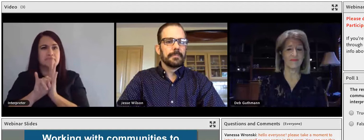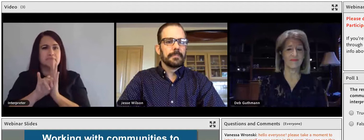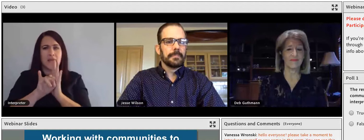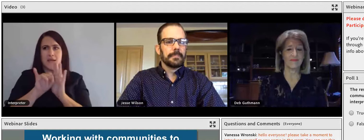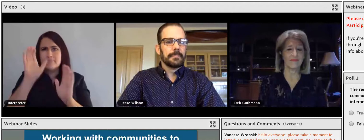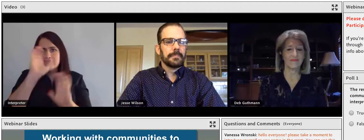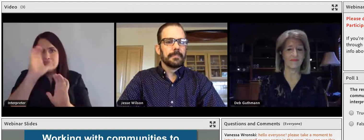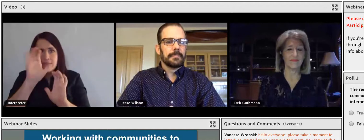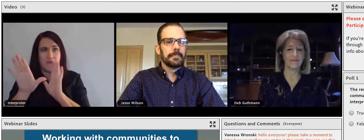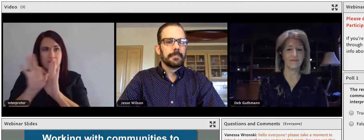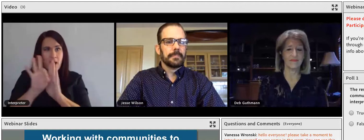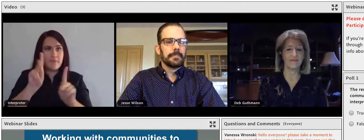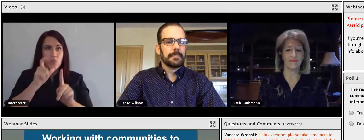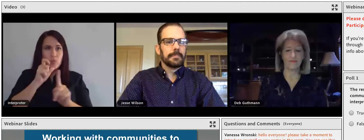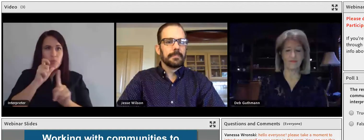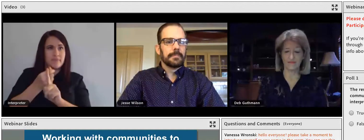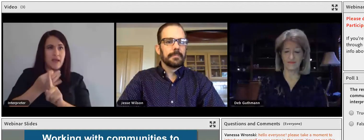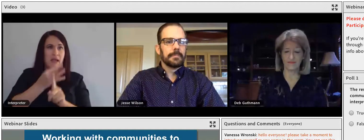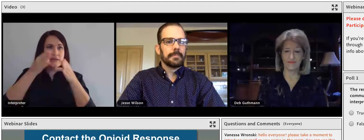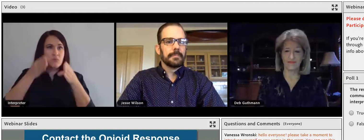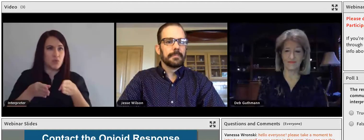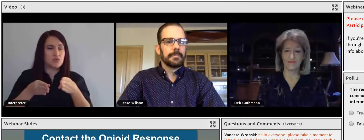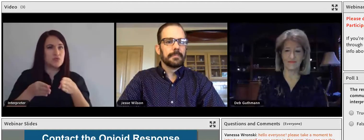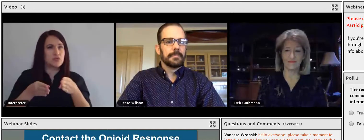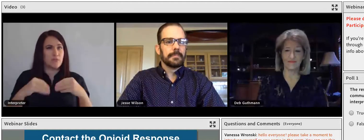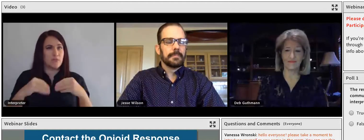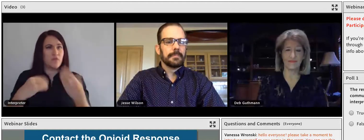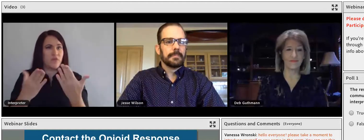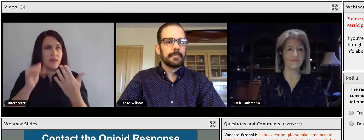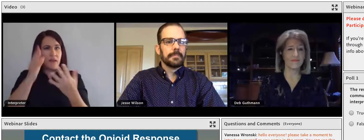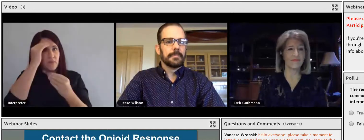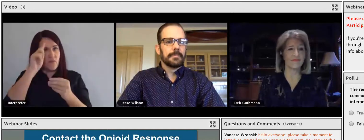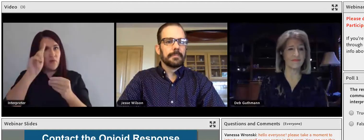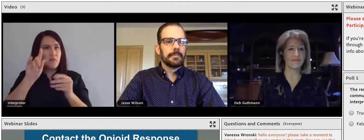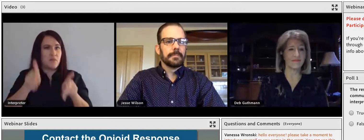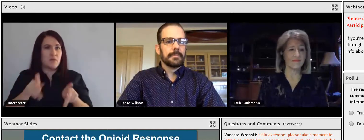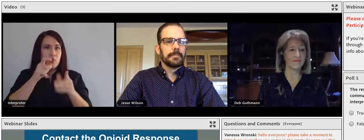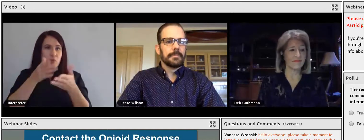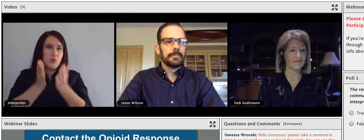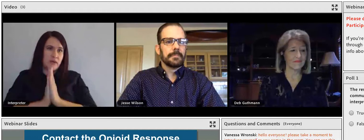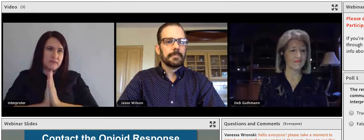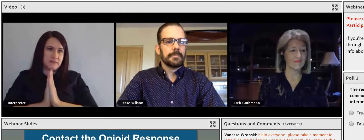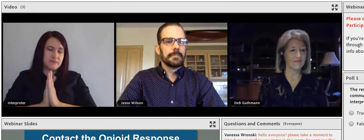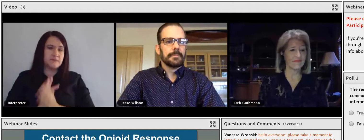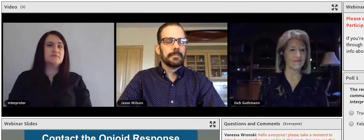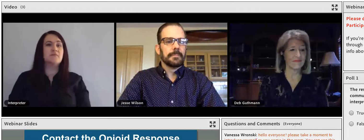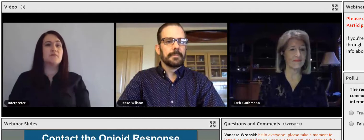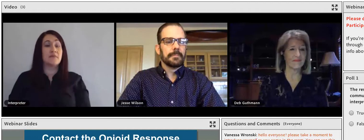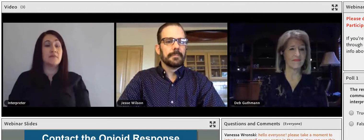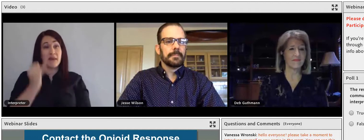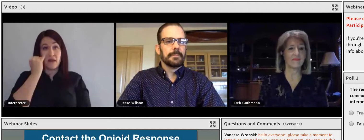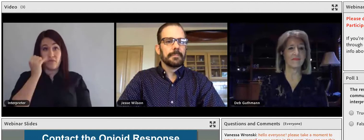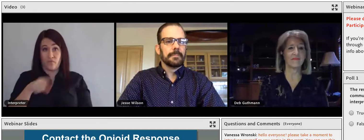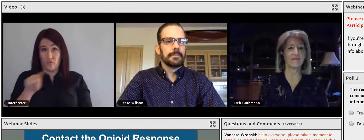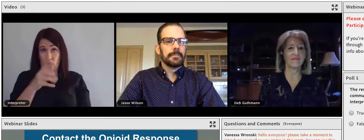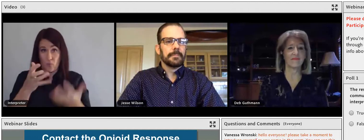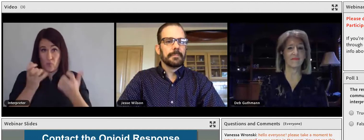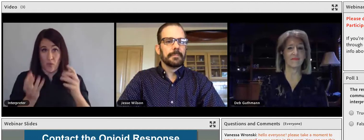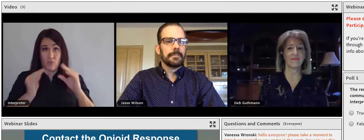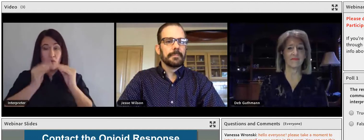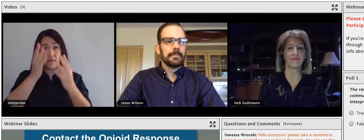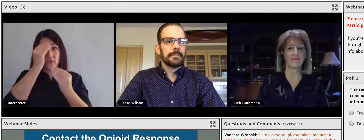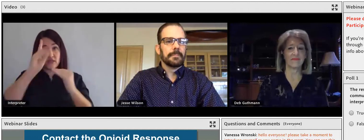to help bring that information to the requester. And if you would like more information about